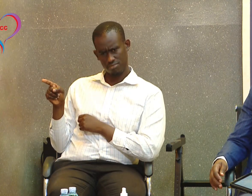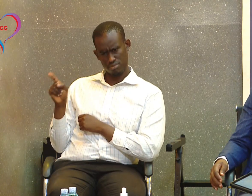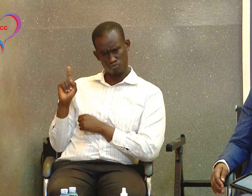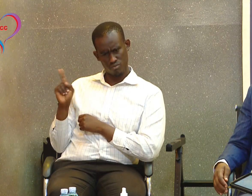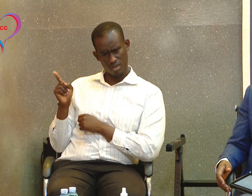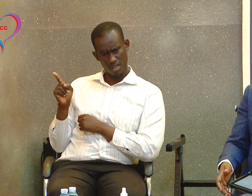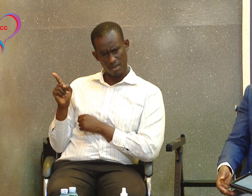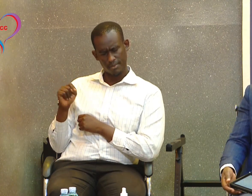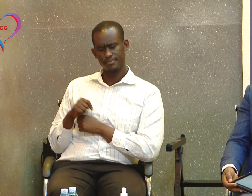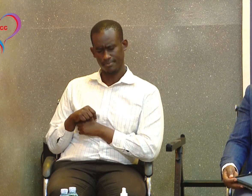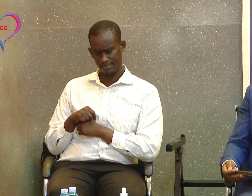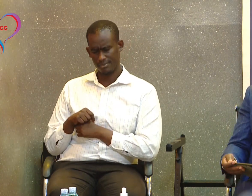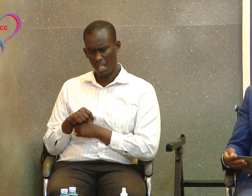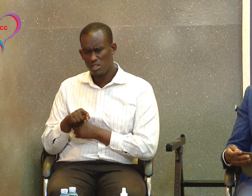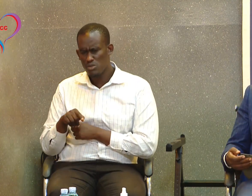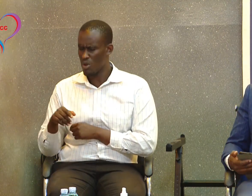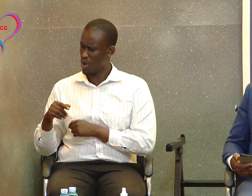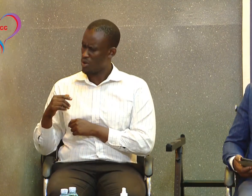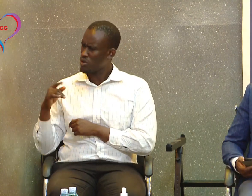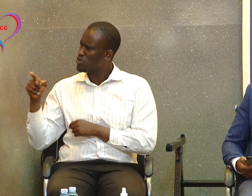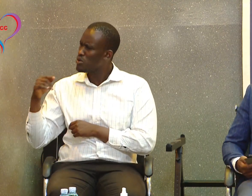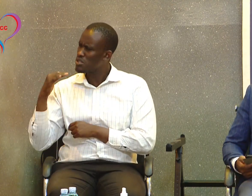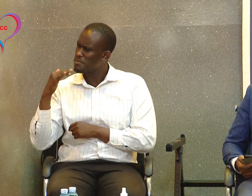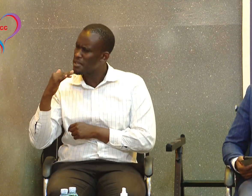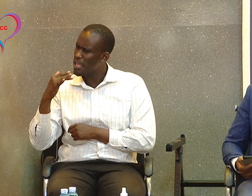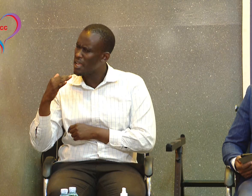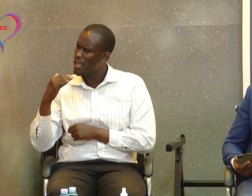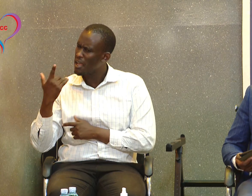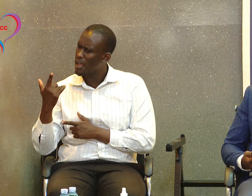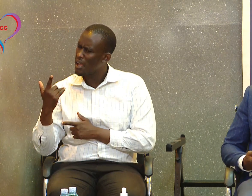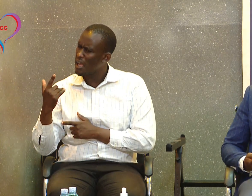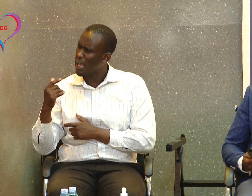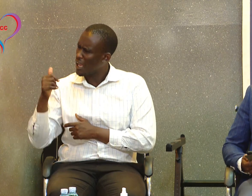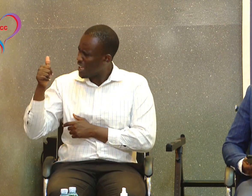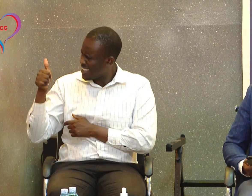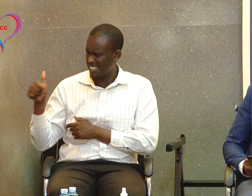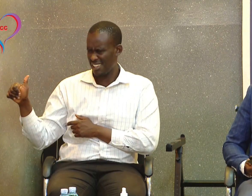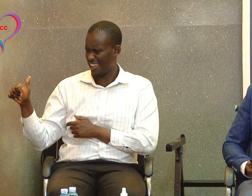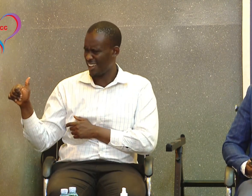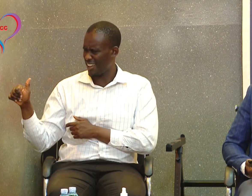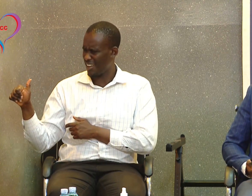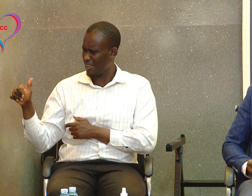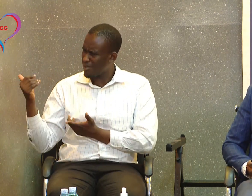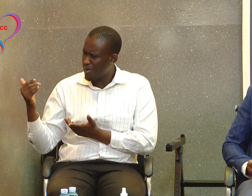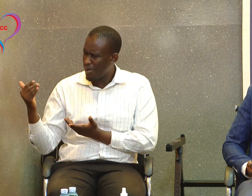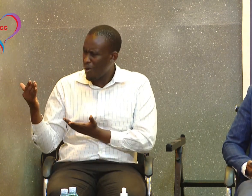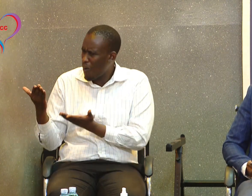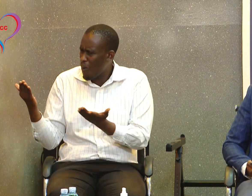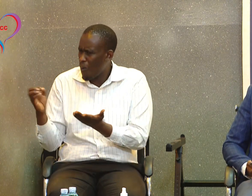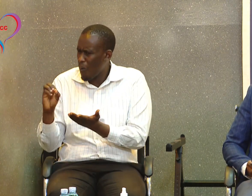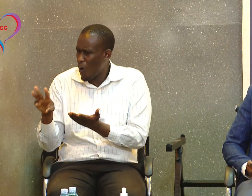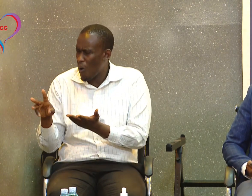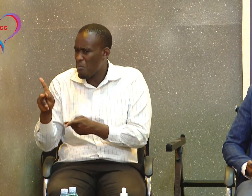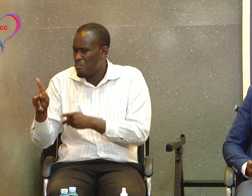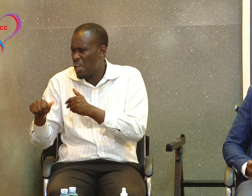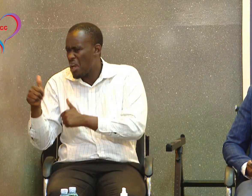n'addamu, kino okyogedde ku bubwo nantichi oba